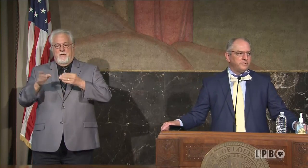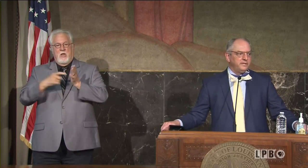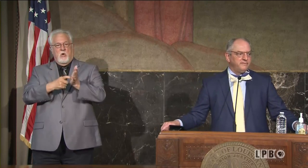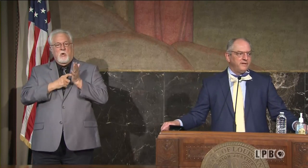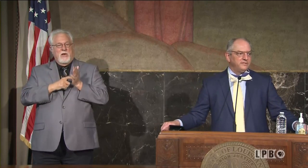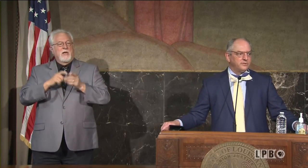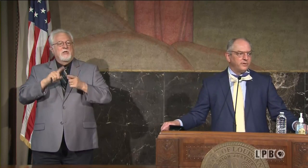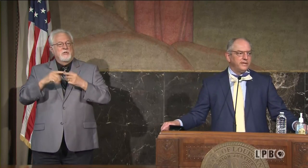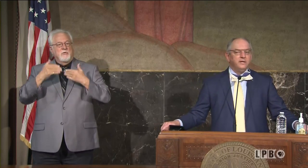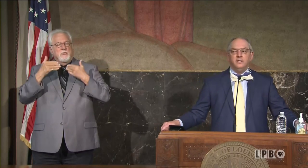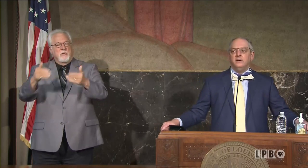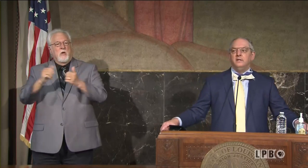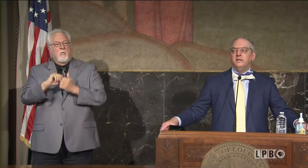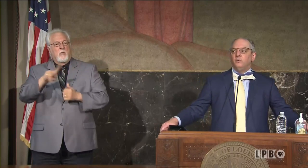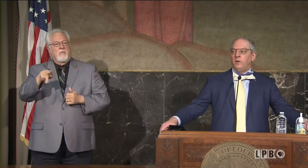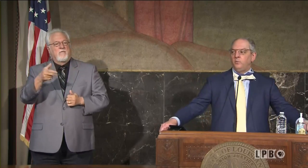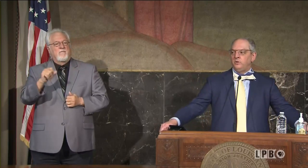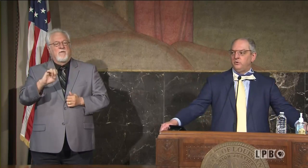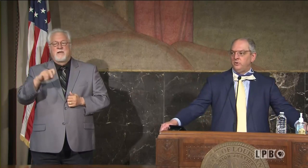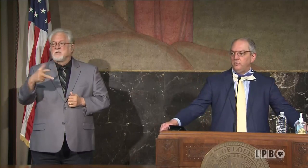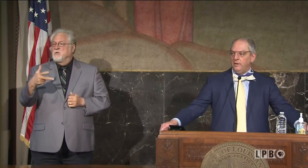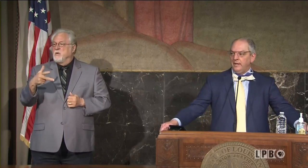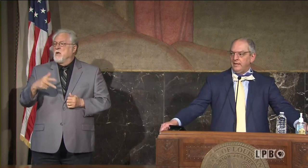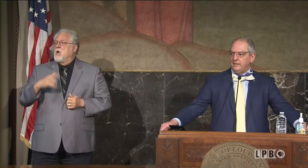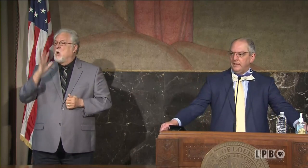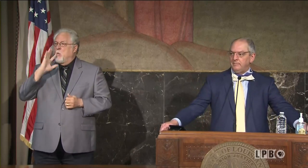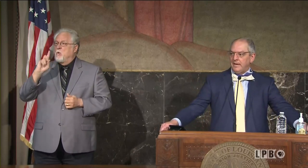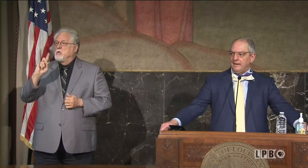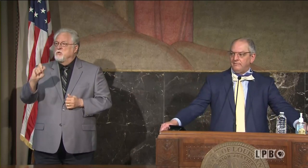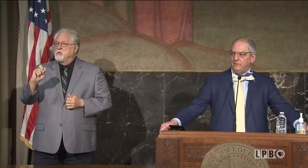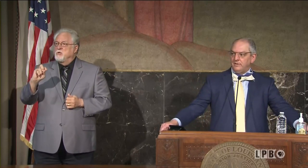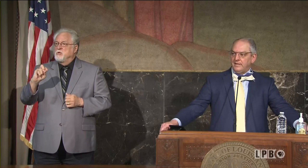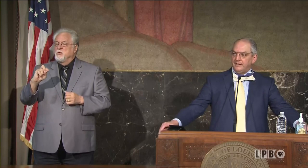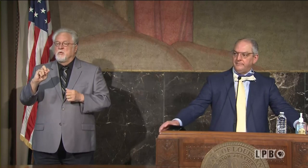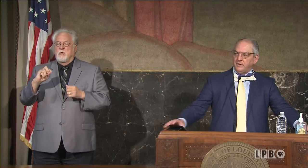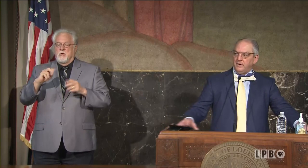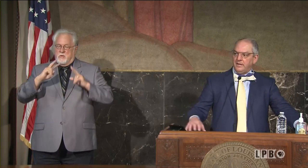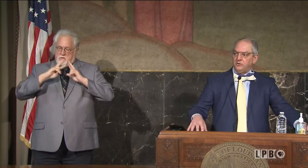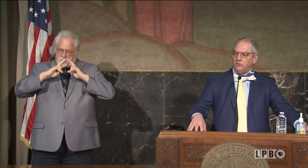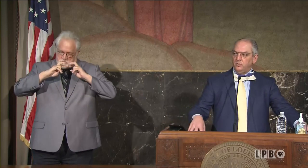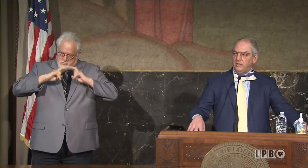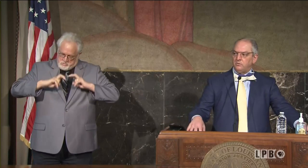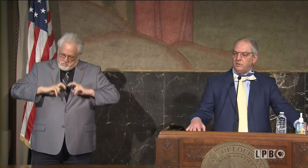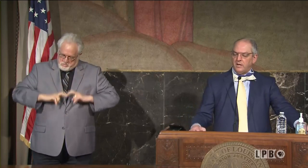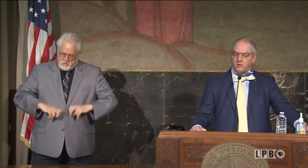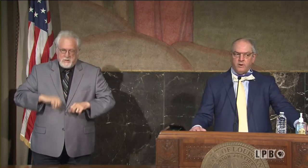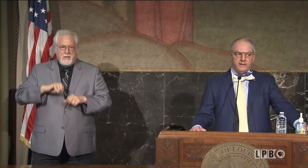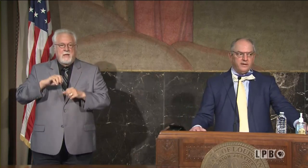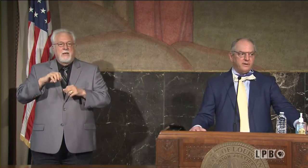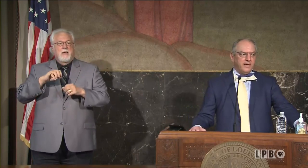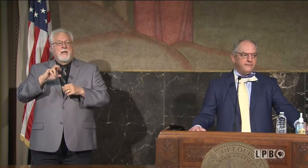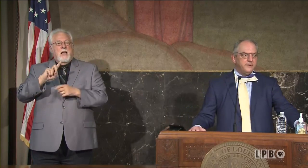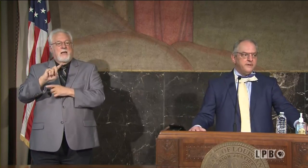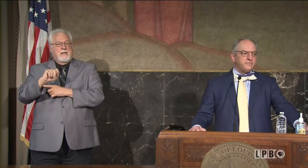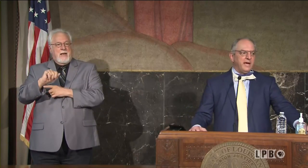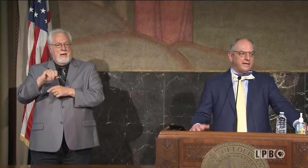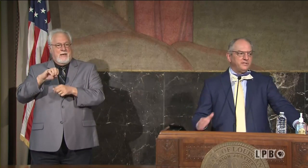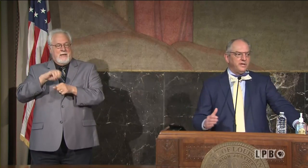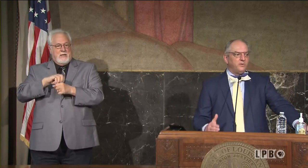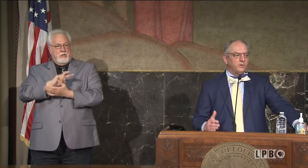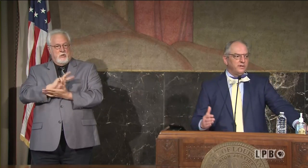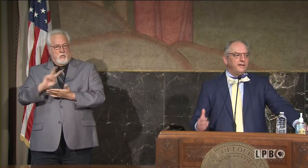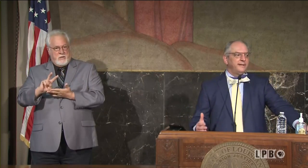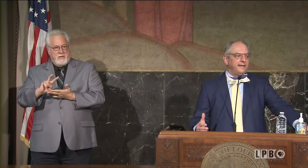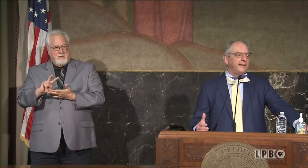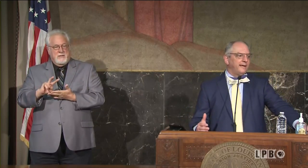to proceed to phase 3, that we would do a deep dive on the data in 2 weeks. We're not quite there yet. I can